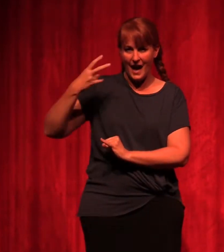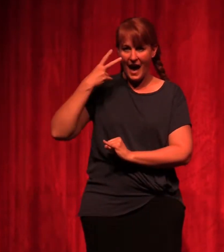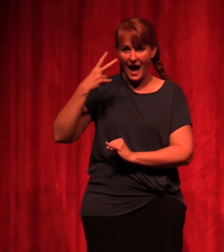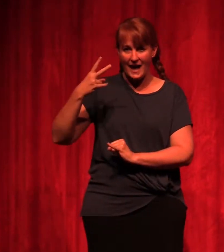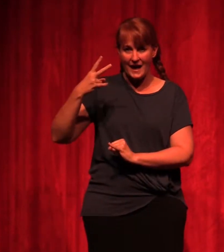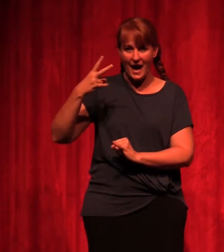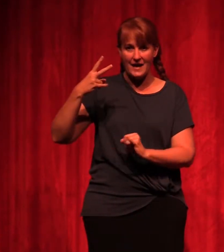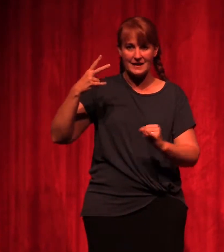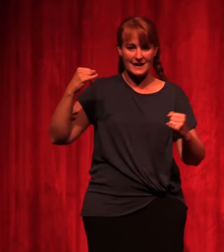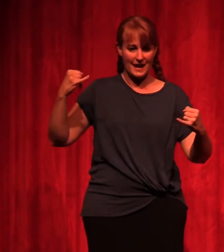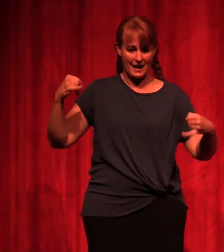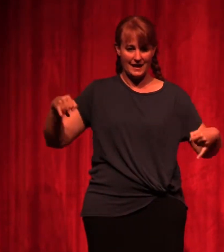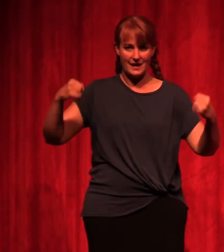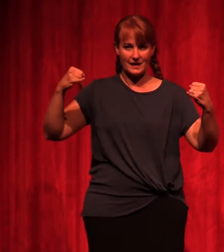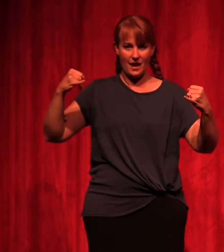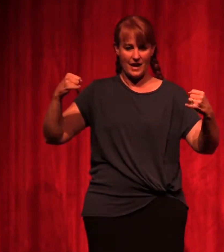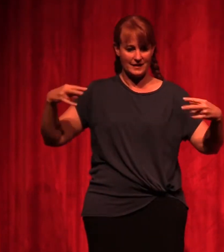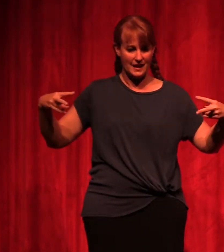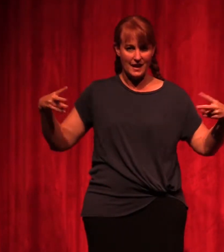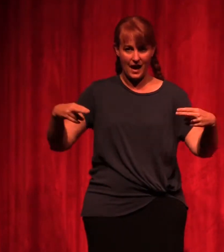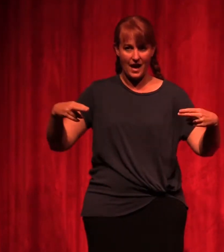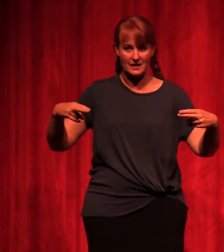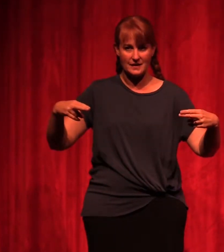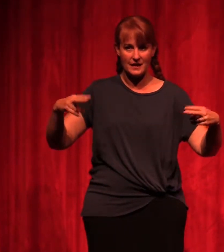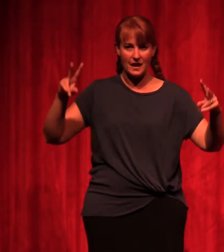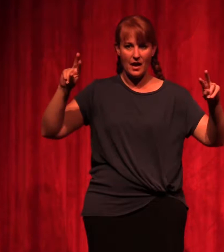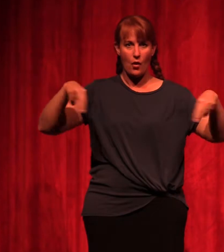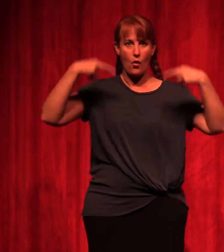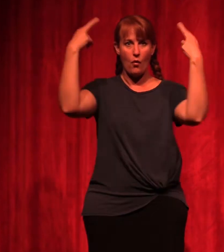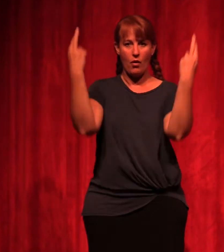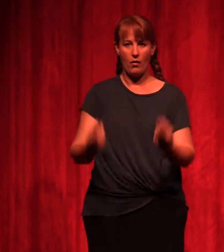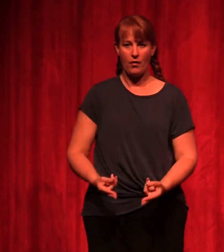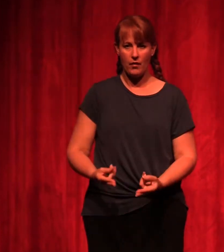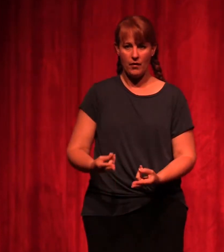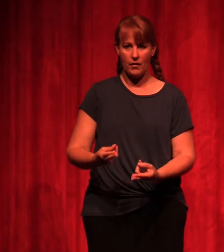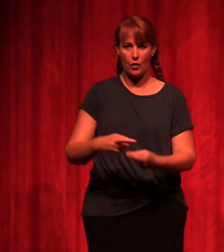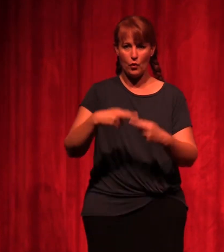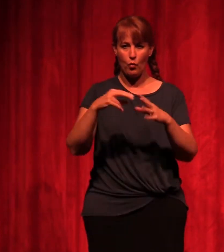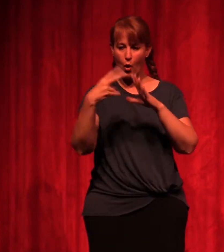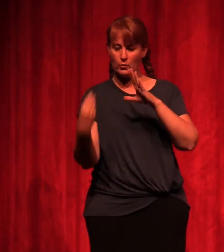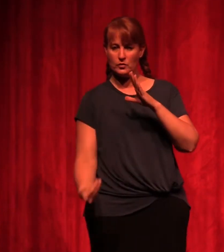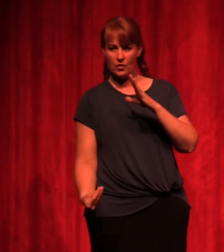the lines sever, and I see Nyandak's rope go over the edge.